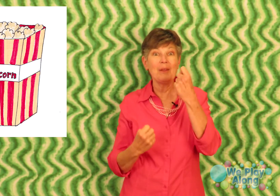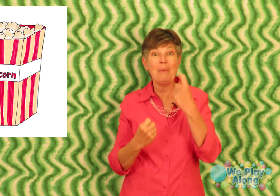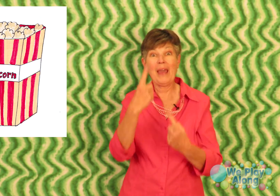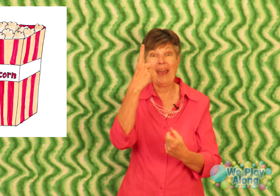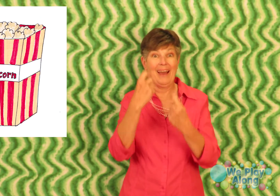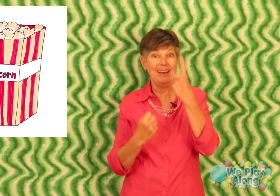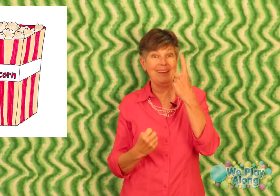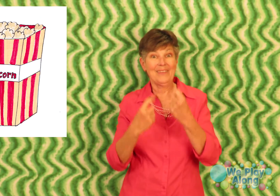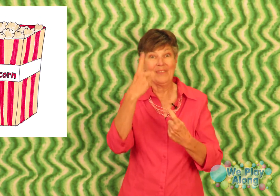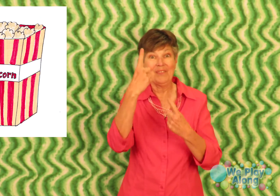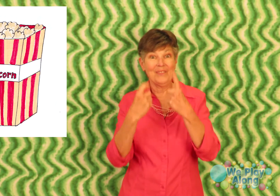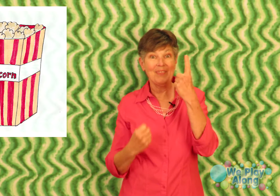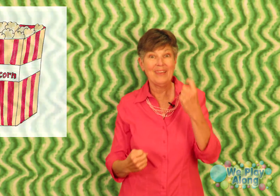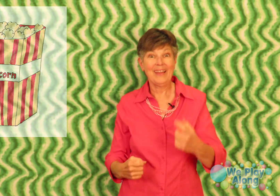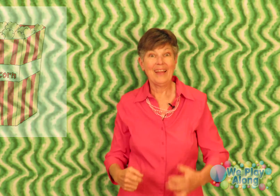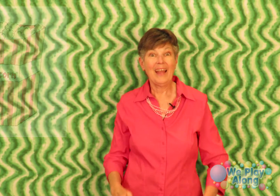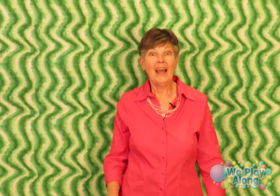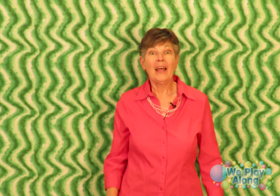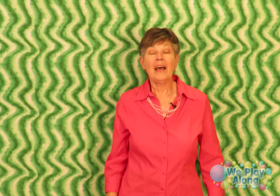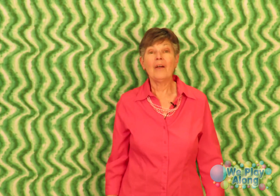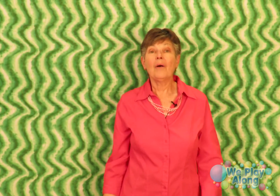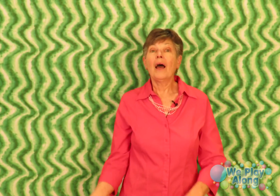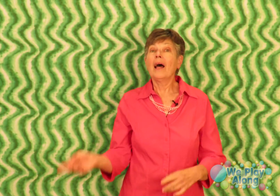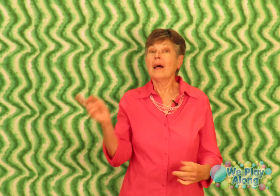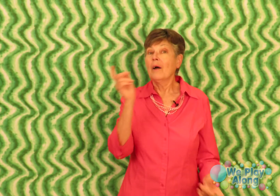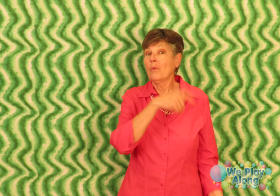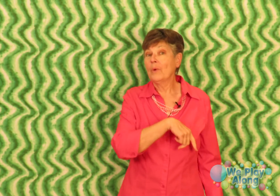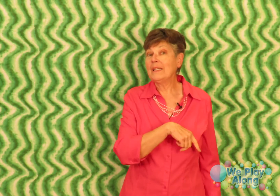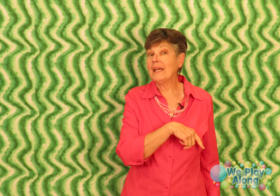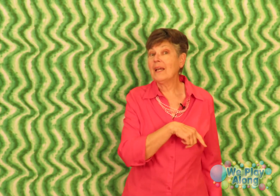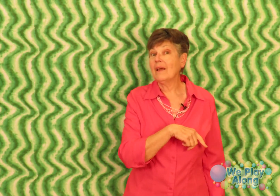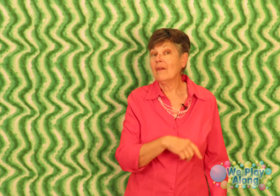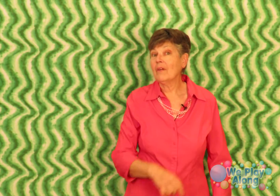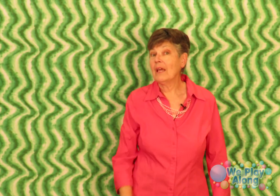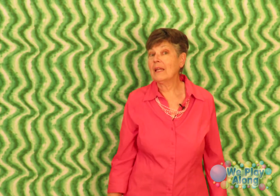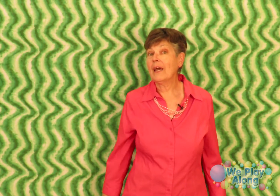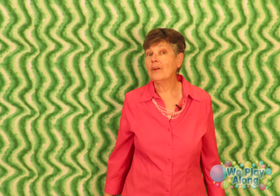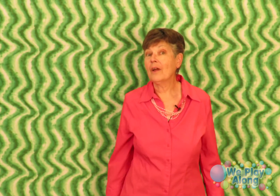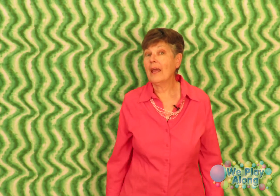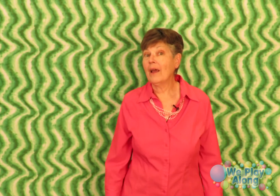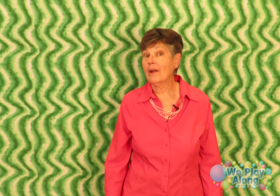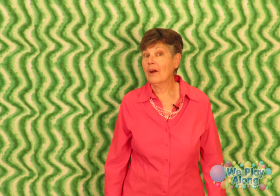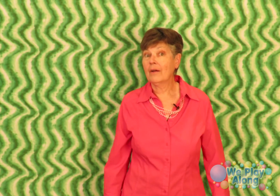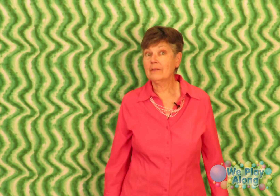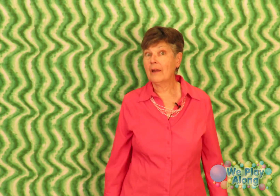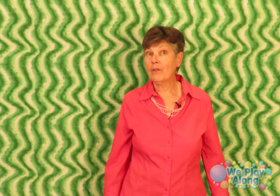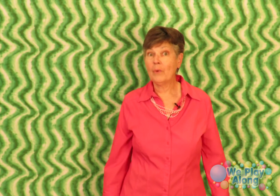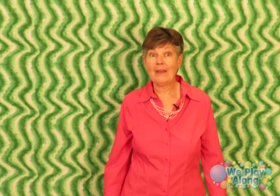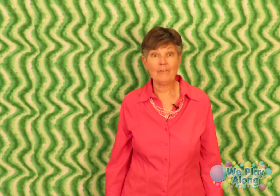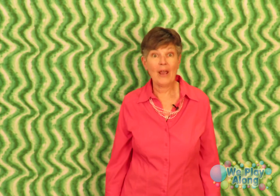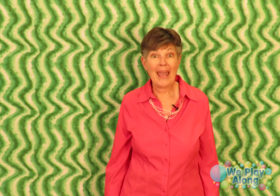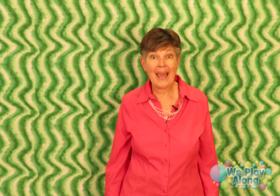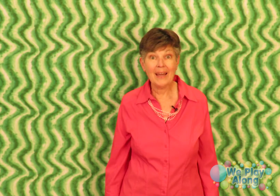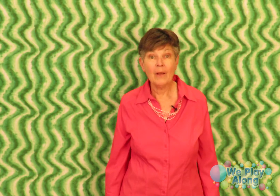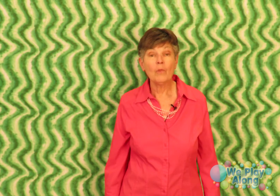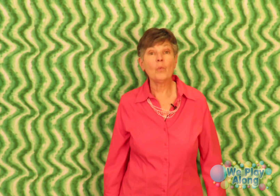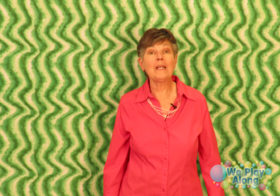the pan. Now, we did on our letter of the week for N, we